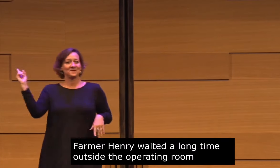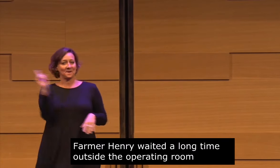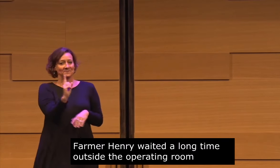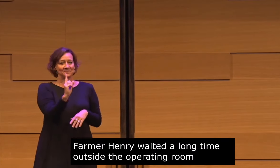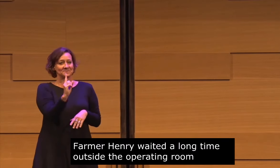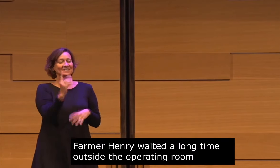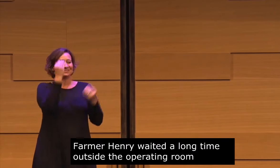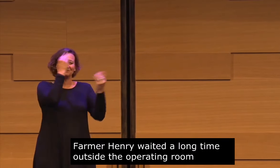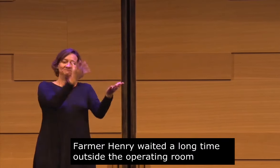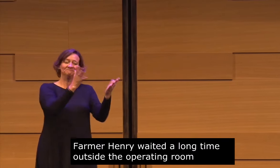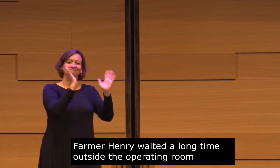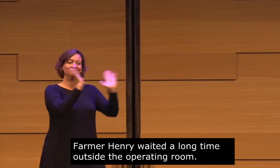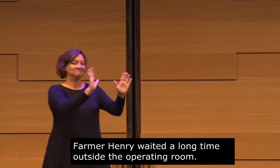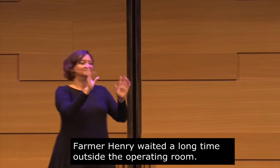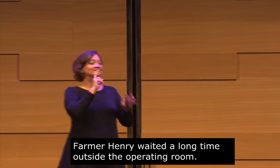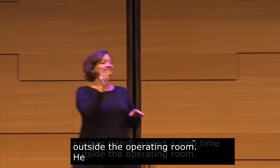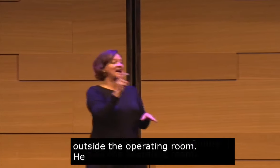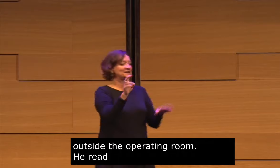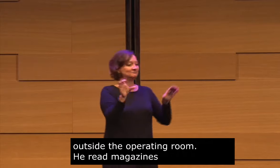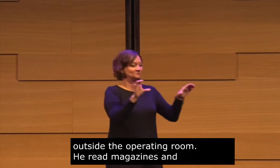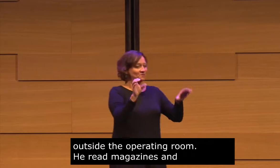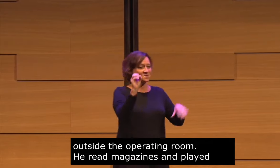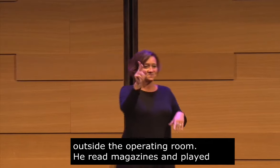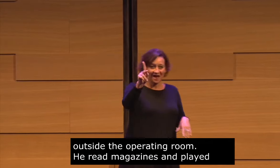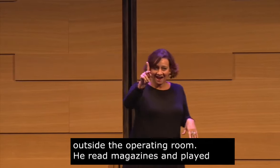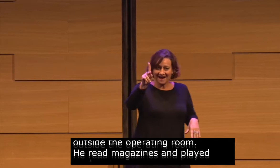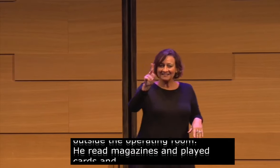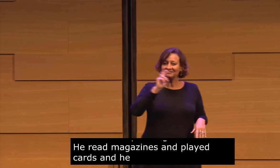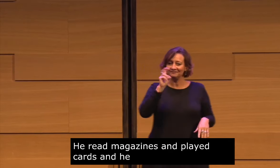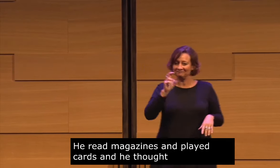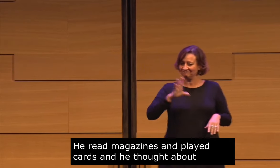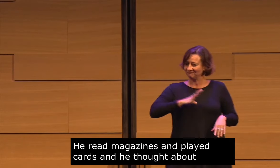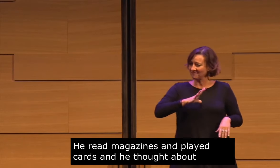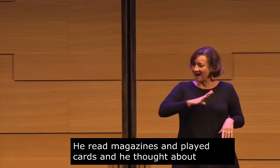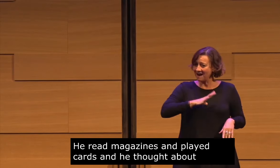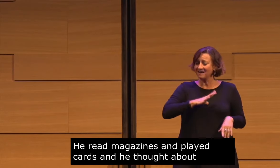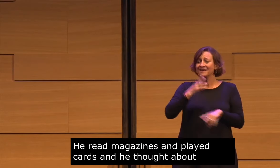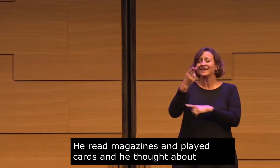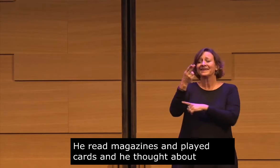He read magazines and played cards, and he thought about Jake.